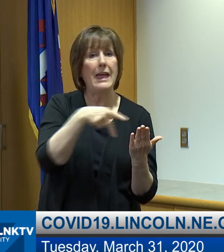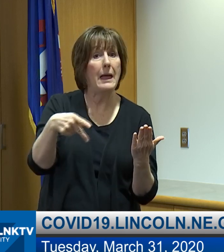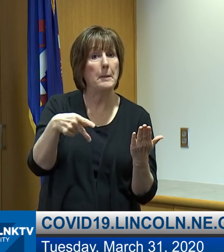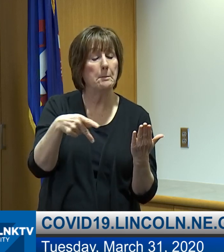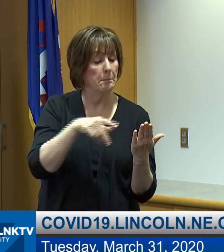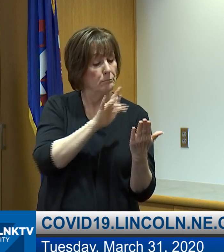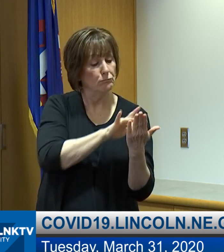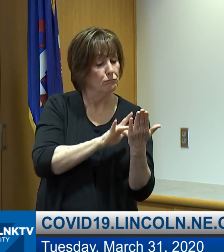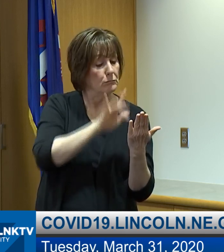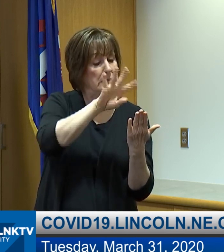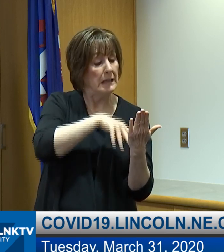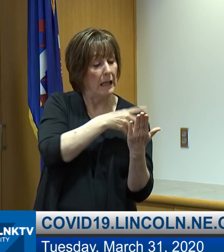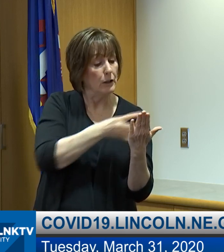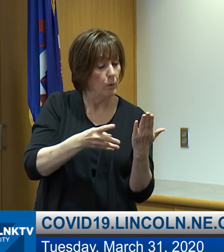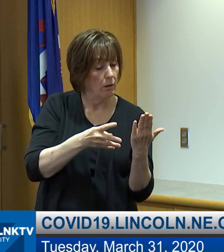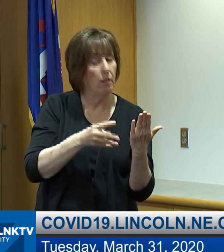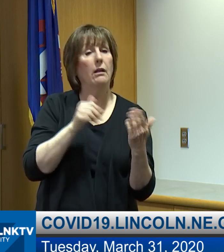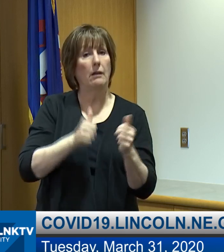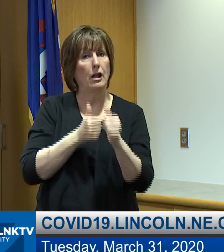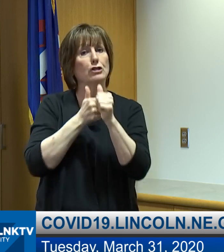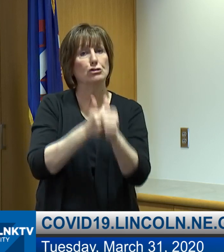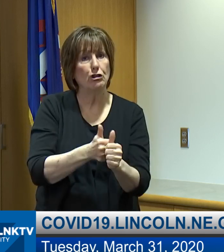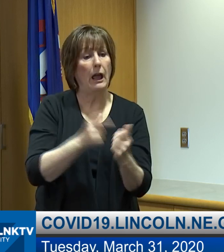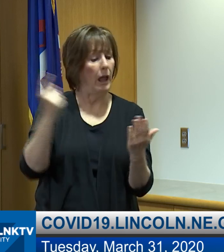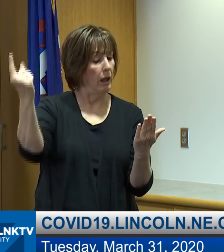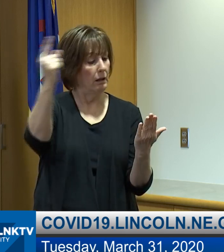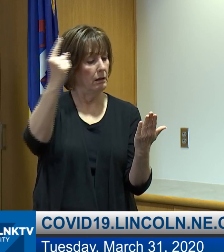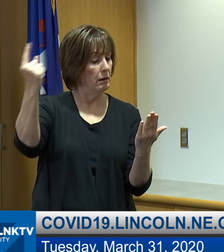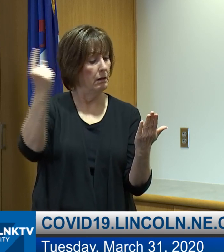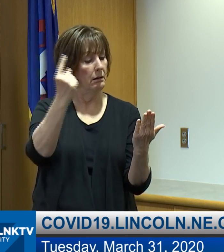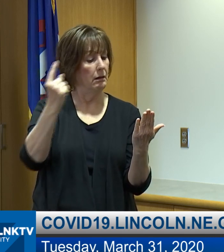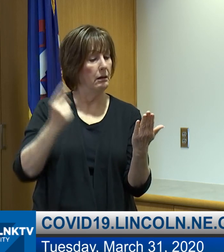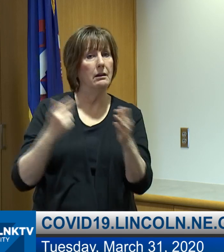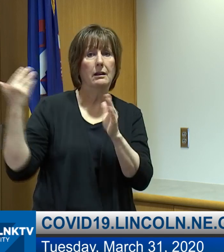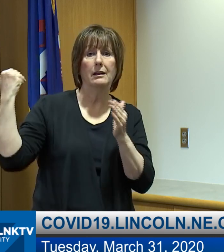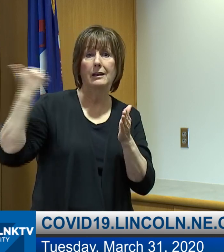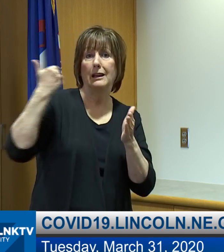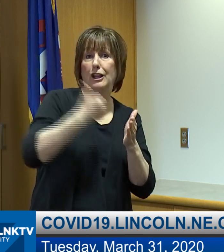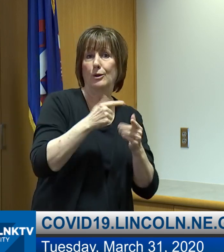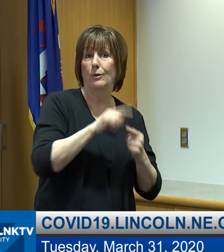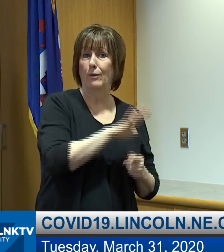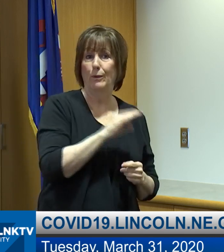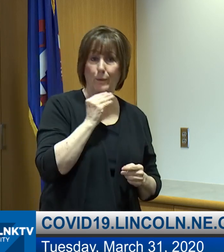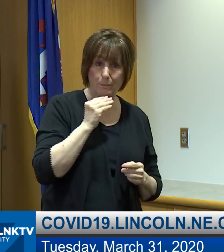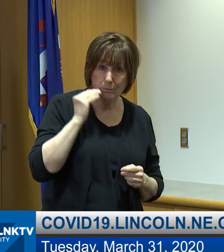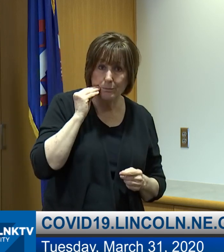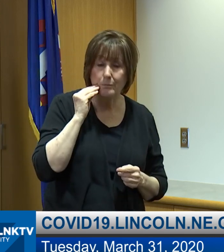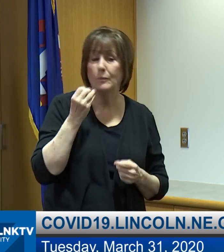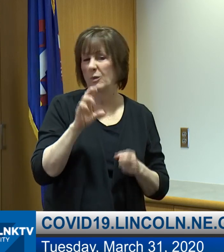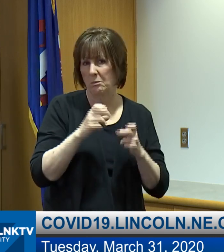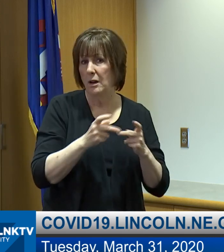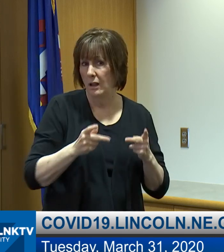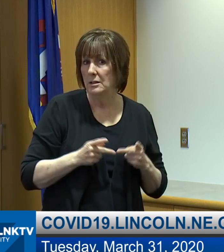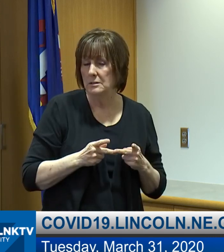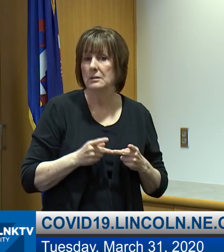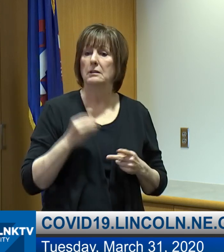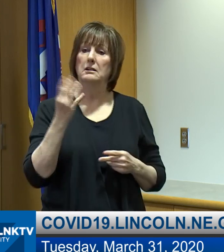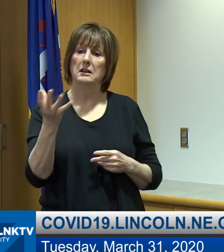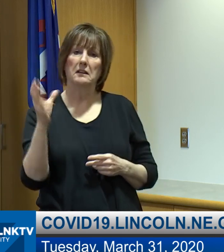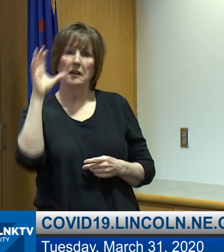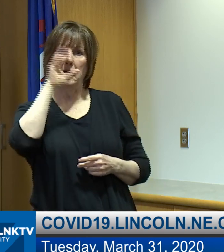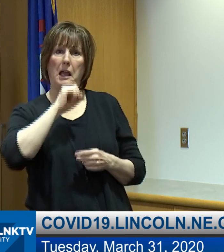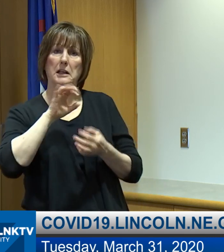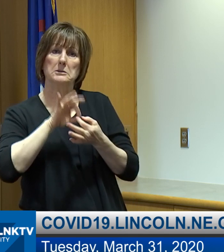schedule a ride. They can track the ride as the van as it comes to them. It gives them an